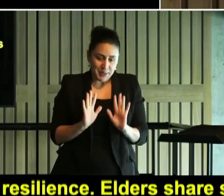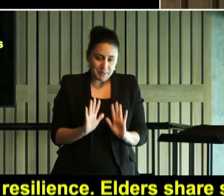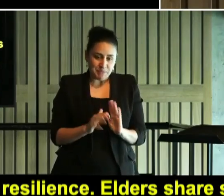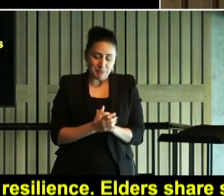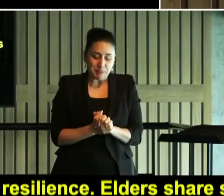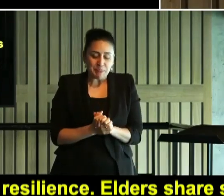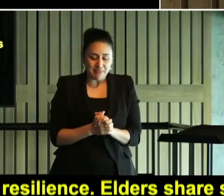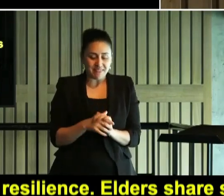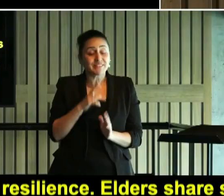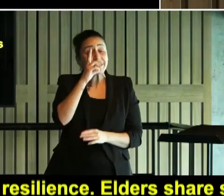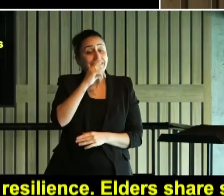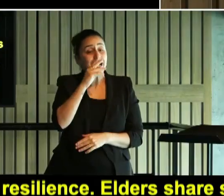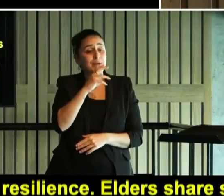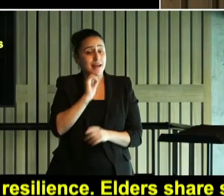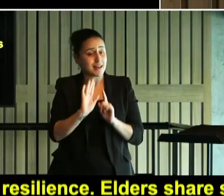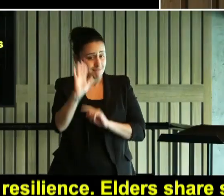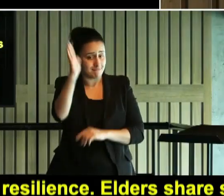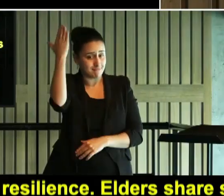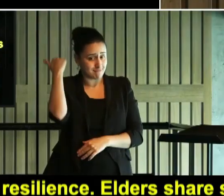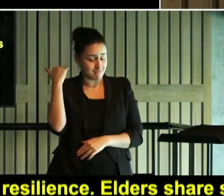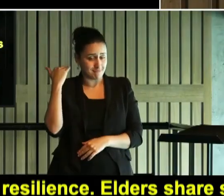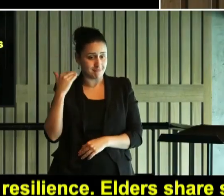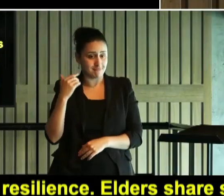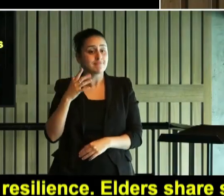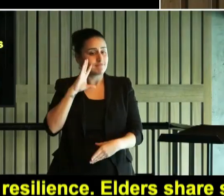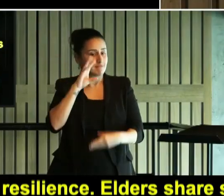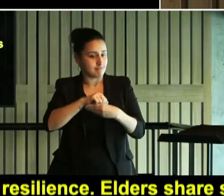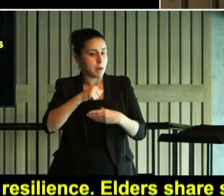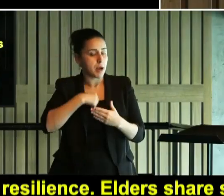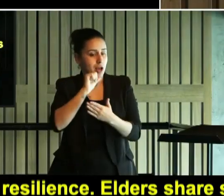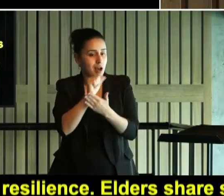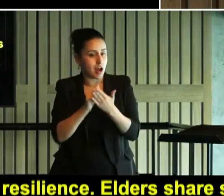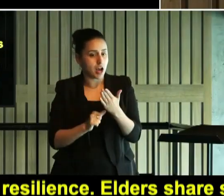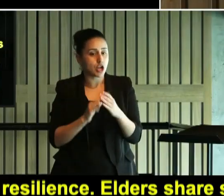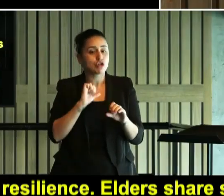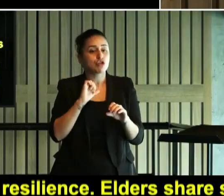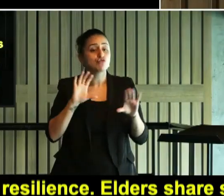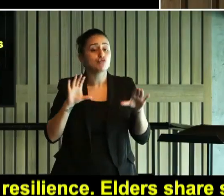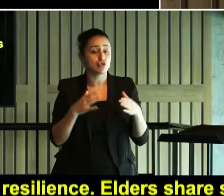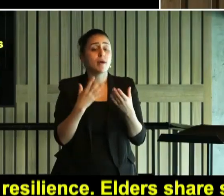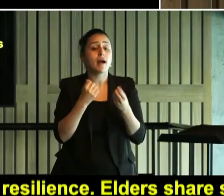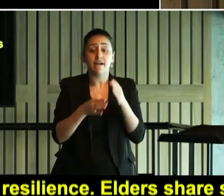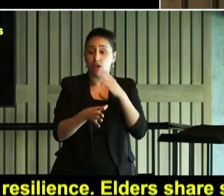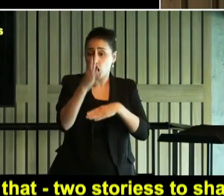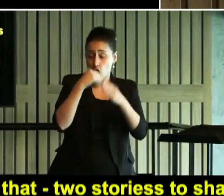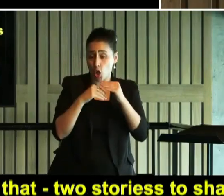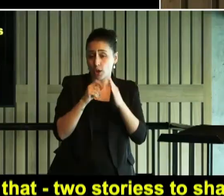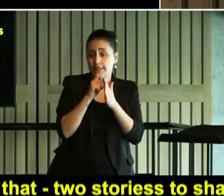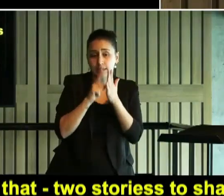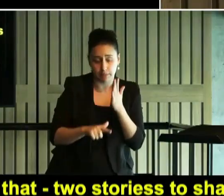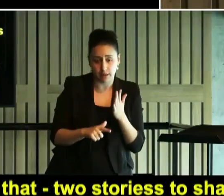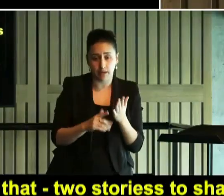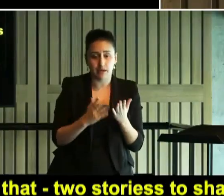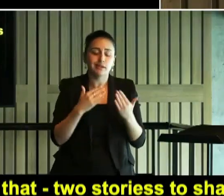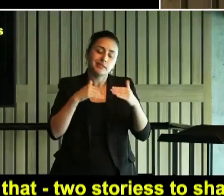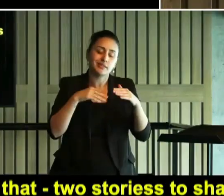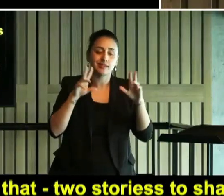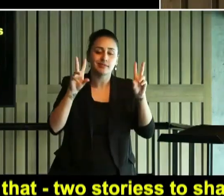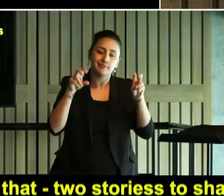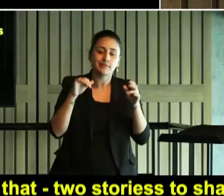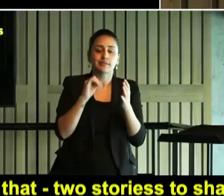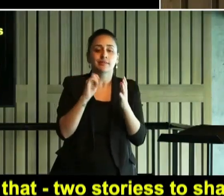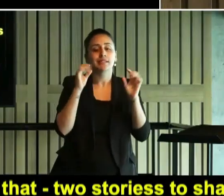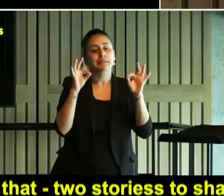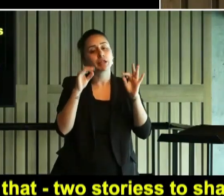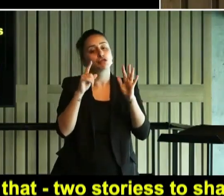we had a young man who was introduced to our art group who has a learning disability, FASD. He's in the special ed class at school,